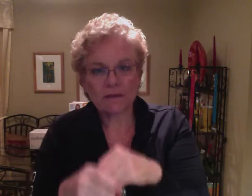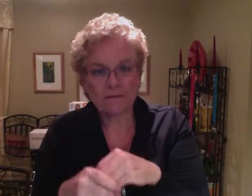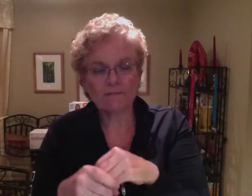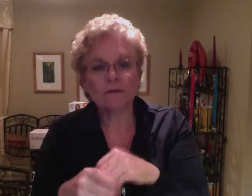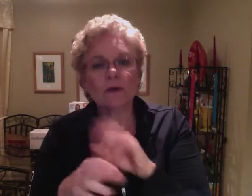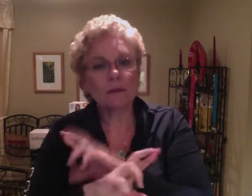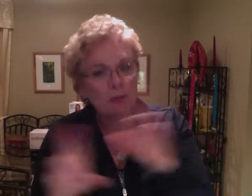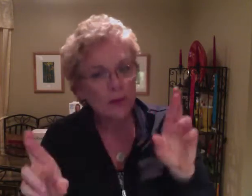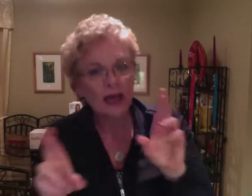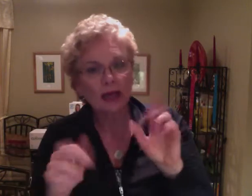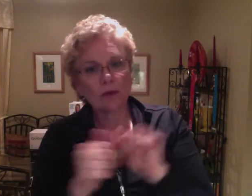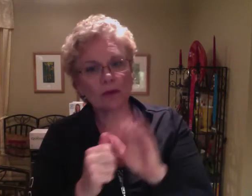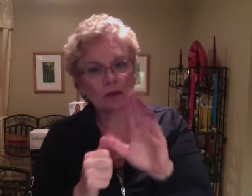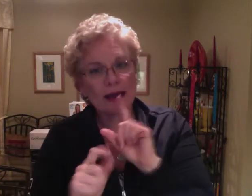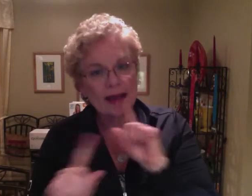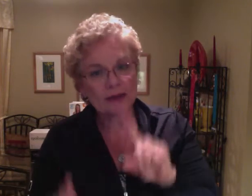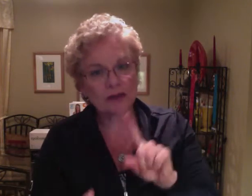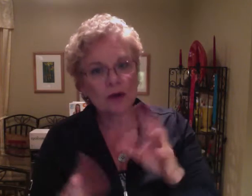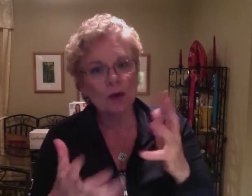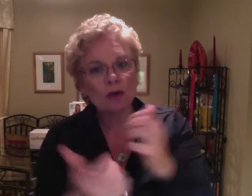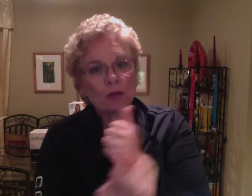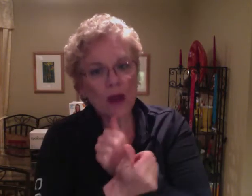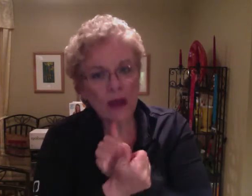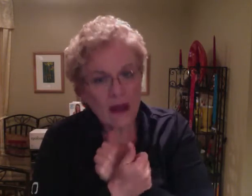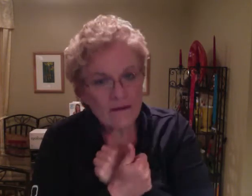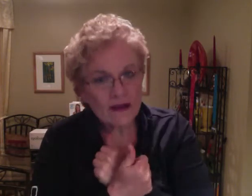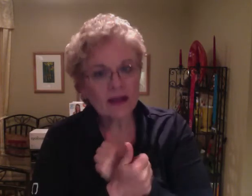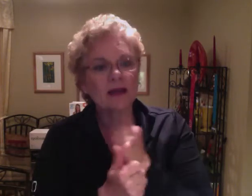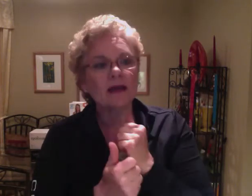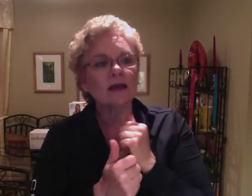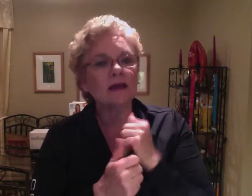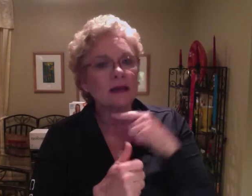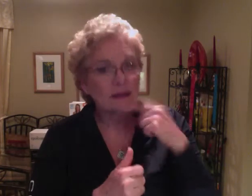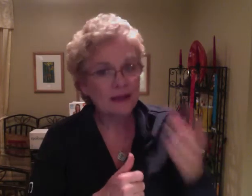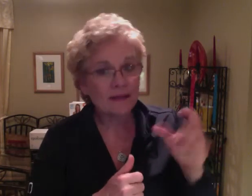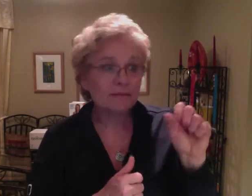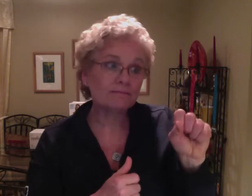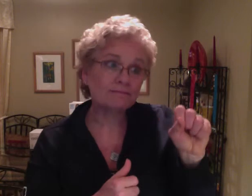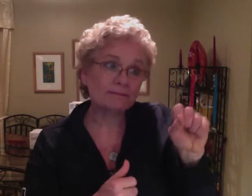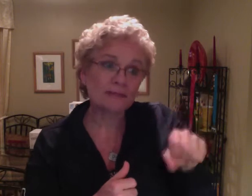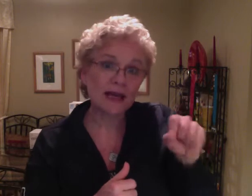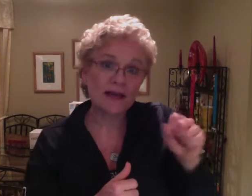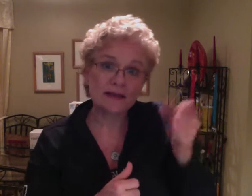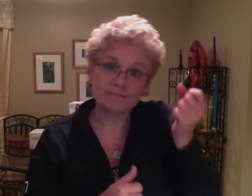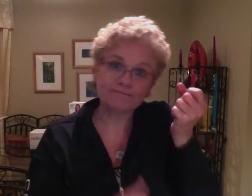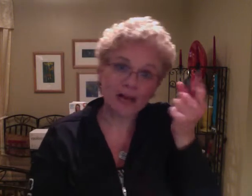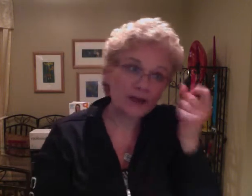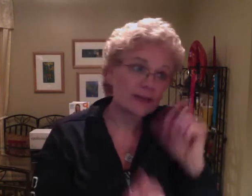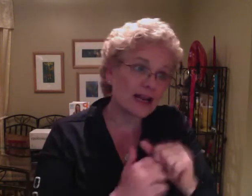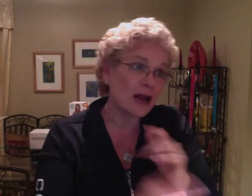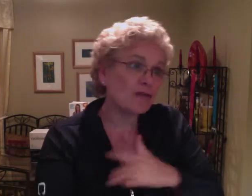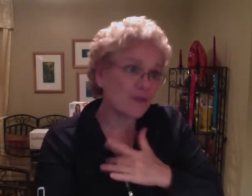an answer. You want to lovingly tell them, yes, I understand how you feel, but